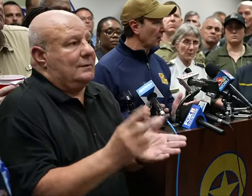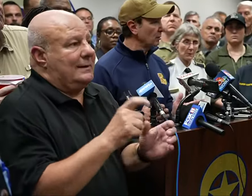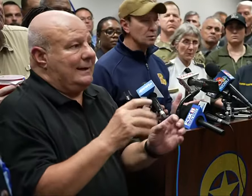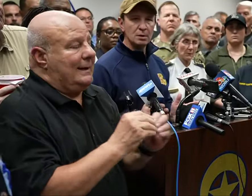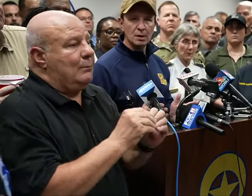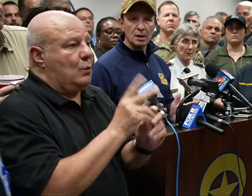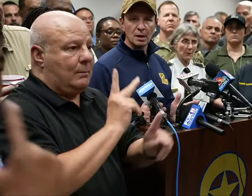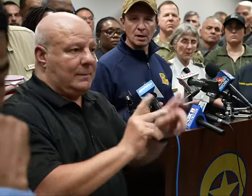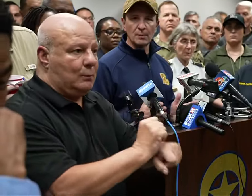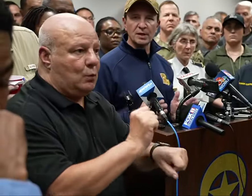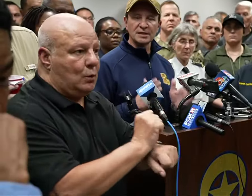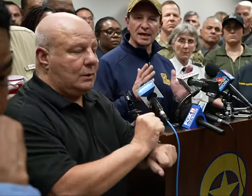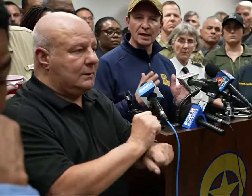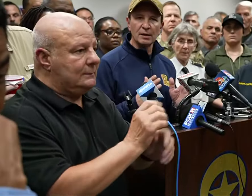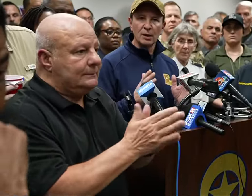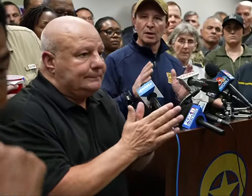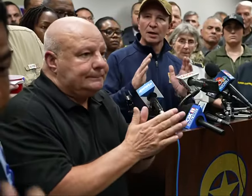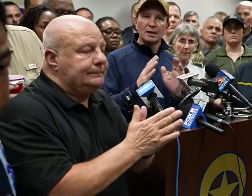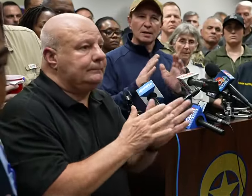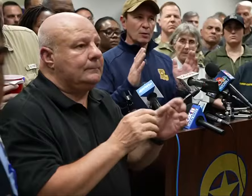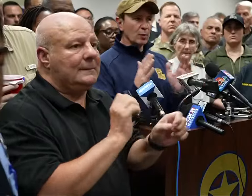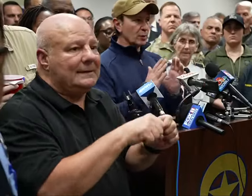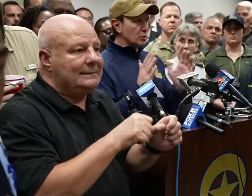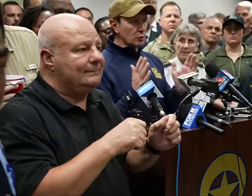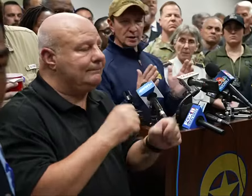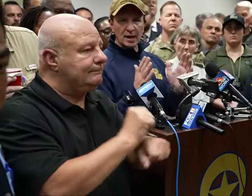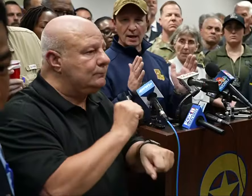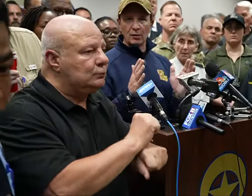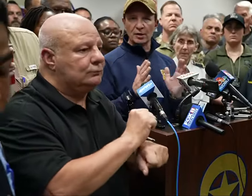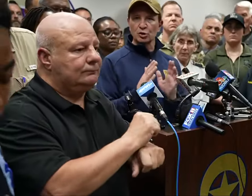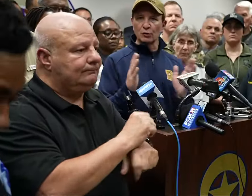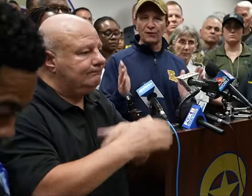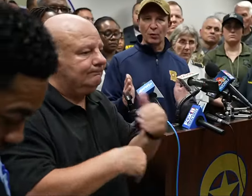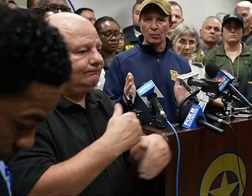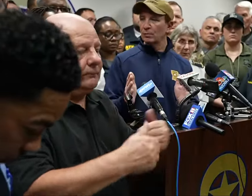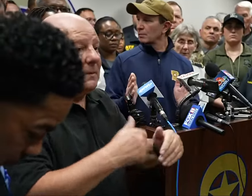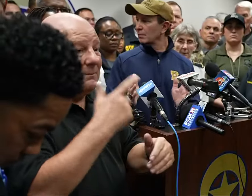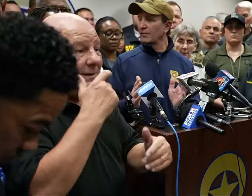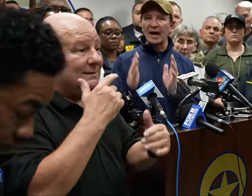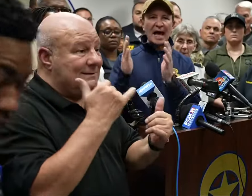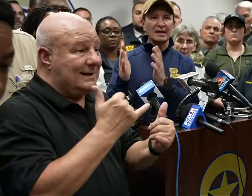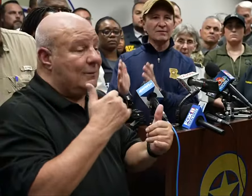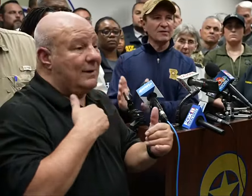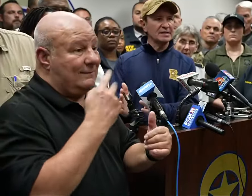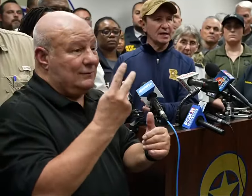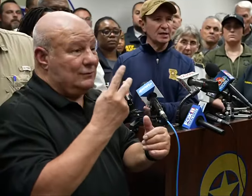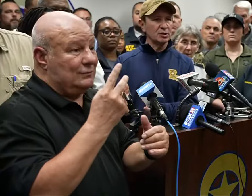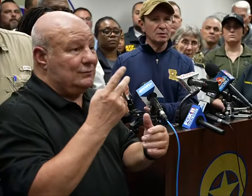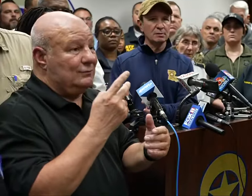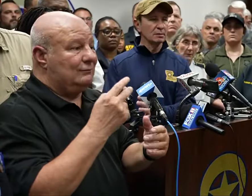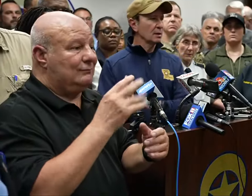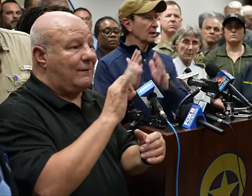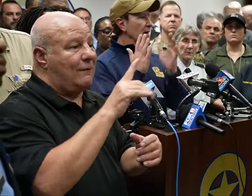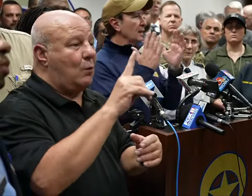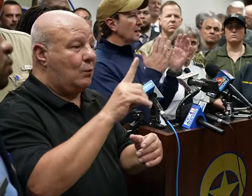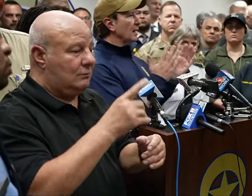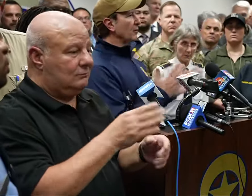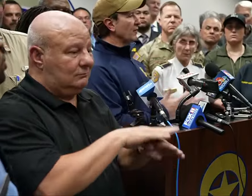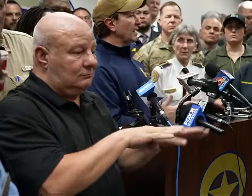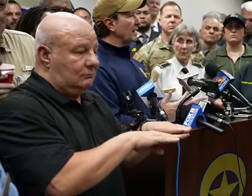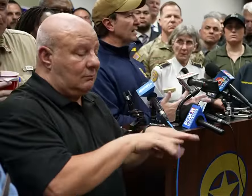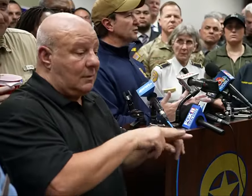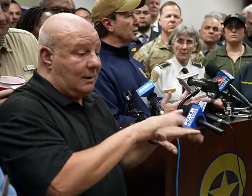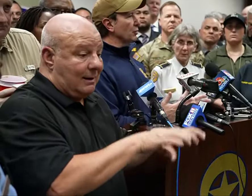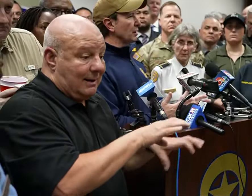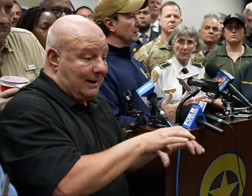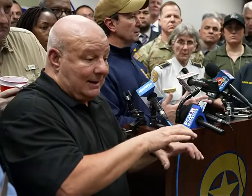the ground because, again, what we're doing now is twofold. We've got an active investigation and we've